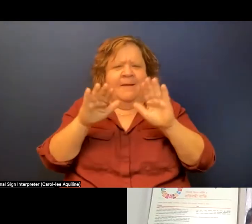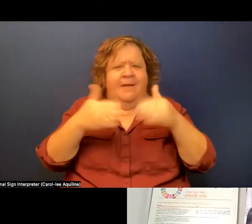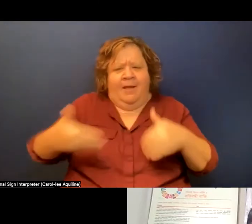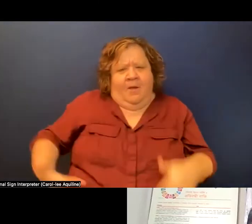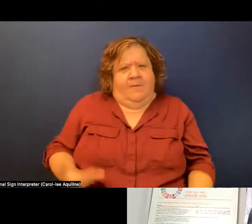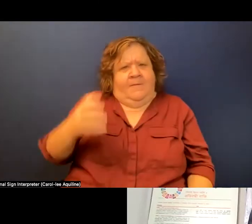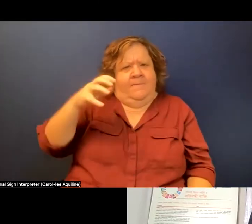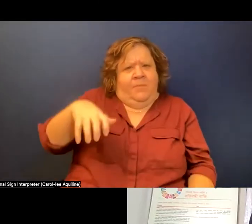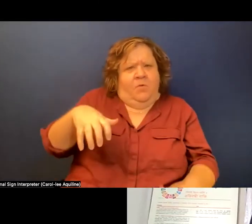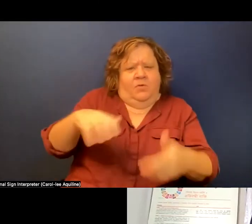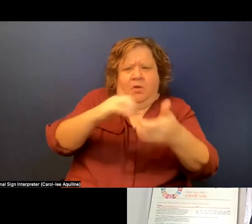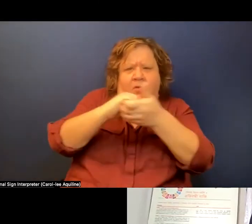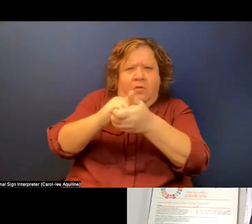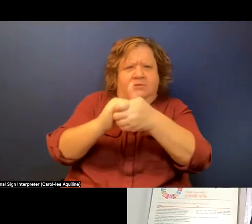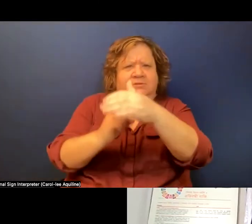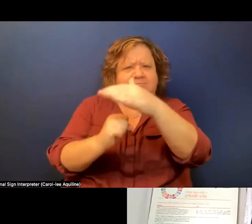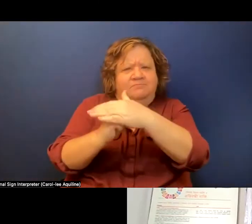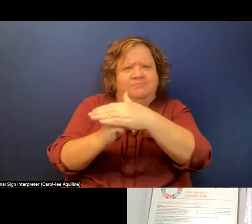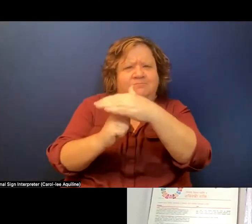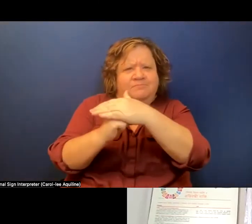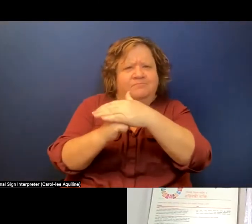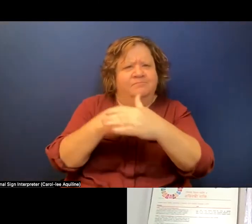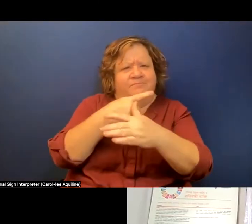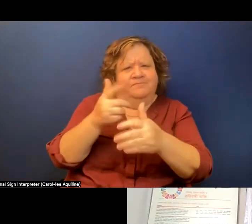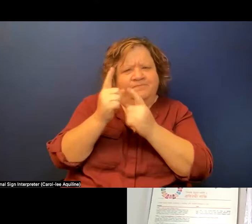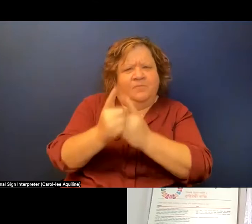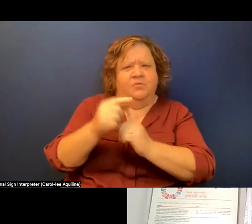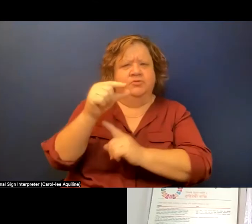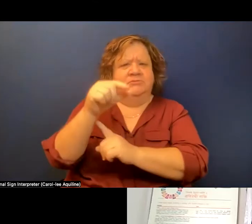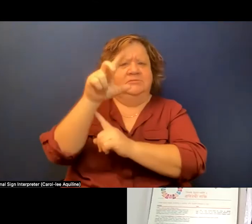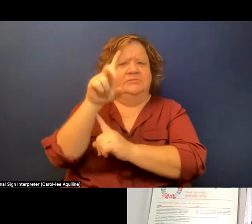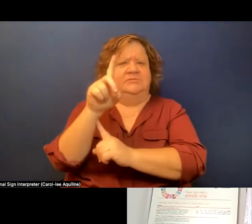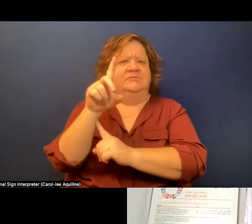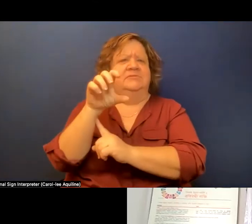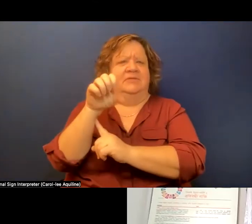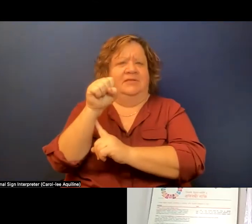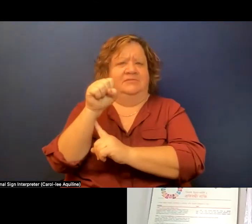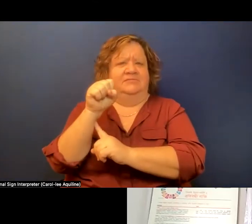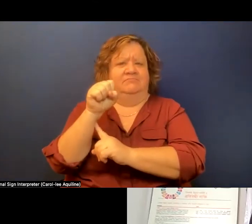and to secure commitments for 2022. Albert, over to you. Thank you.